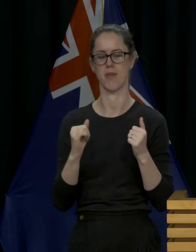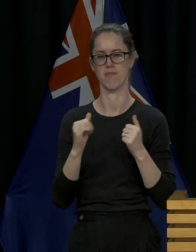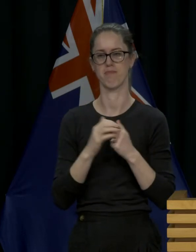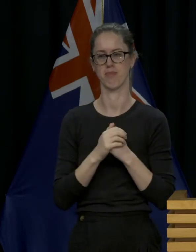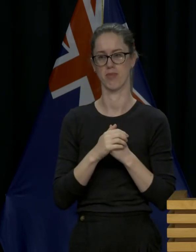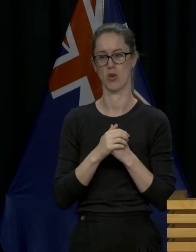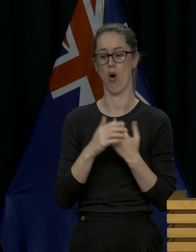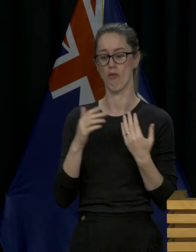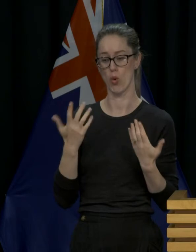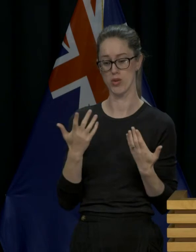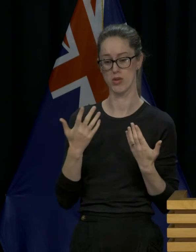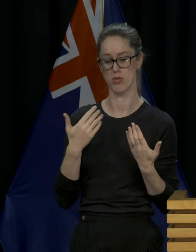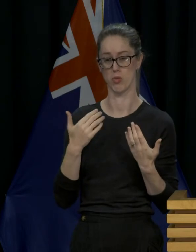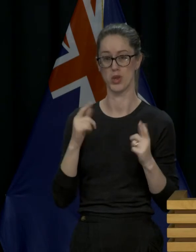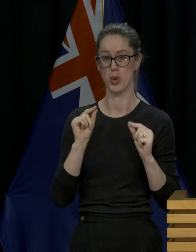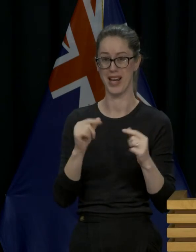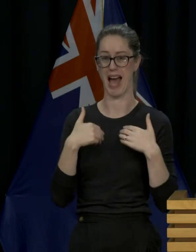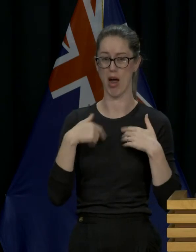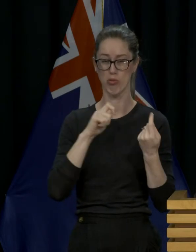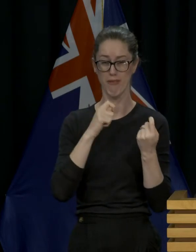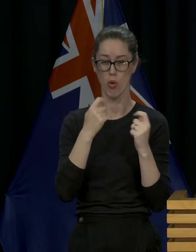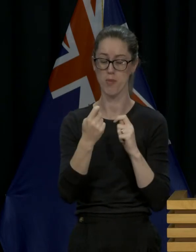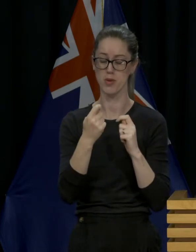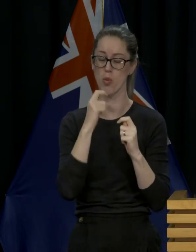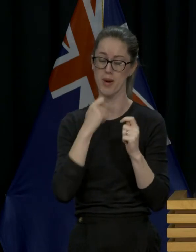as we move through our health reforms. It will be a